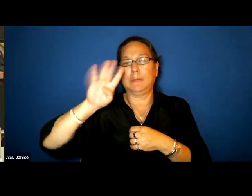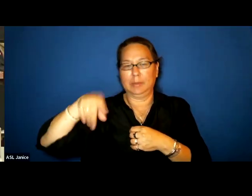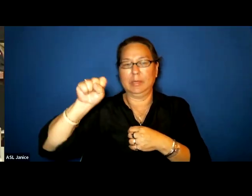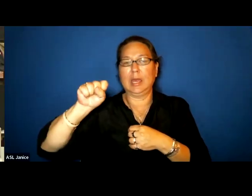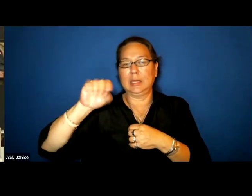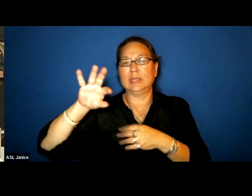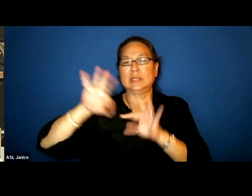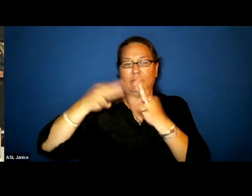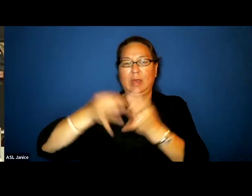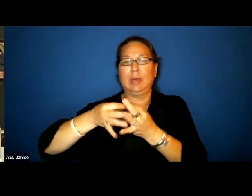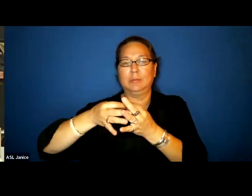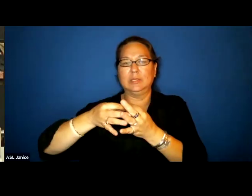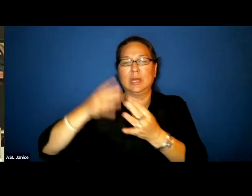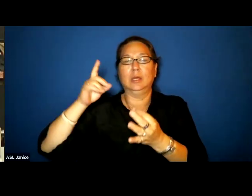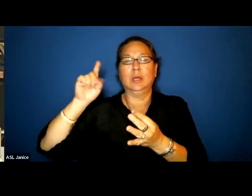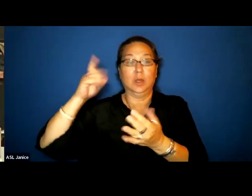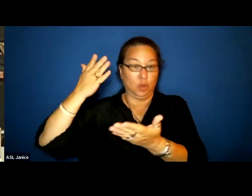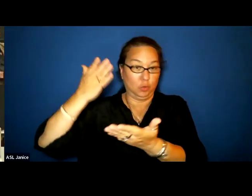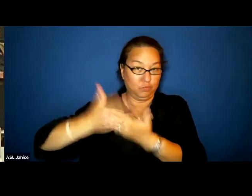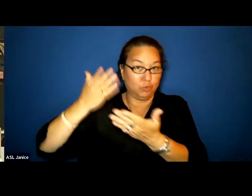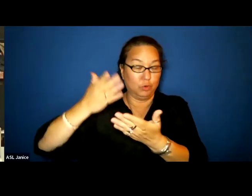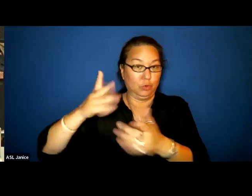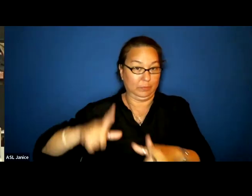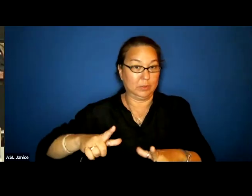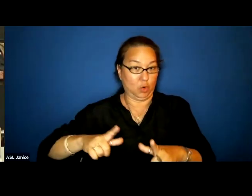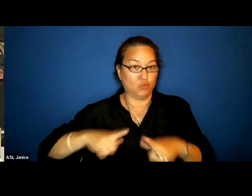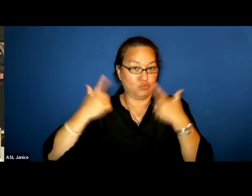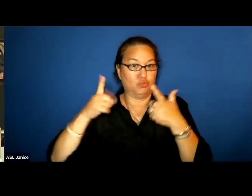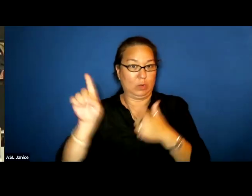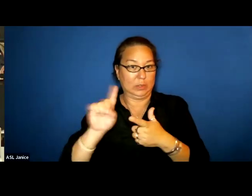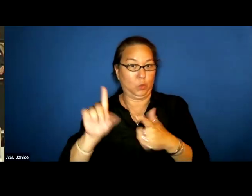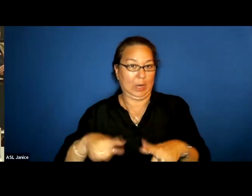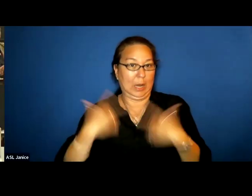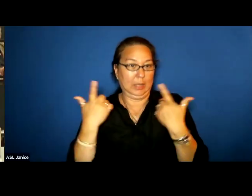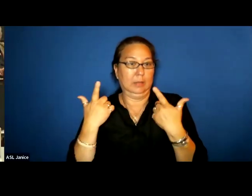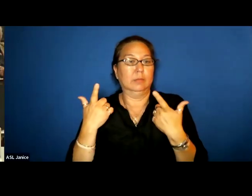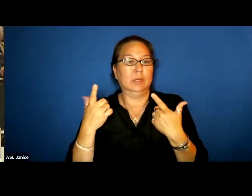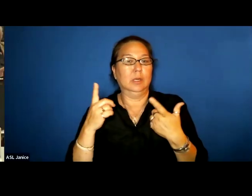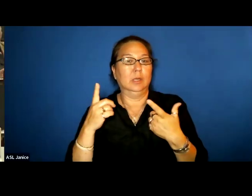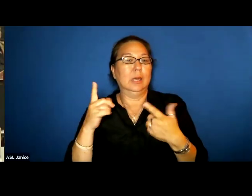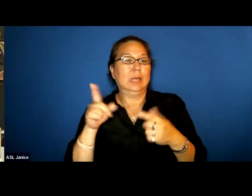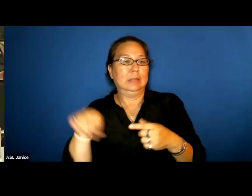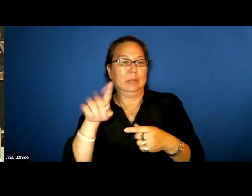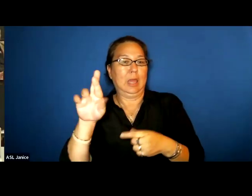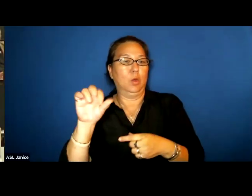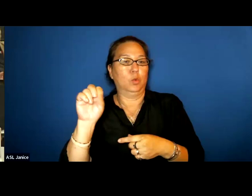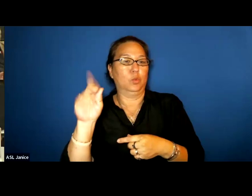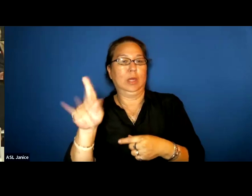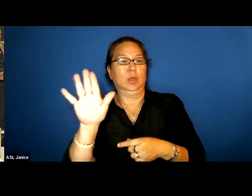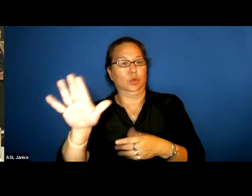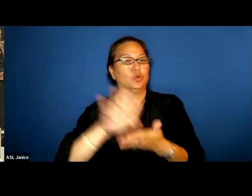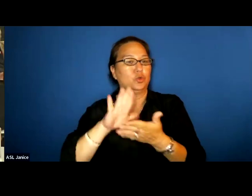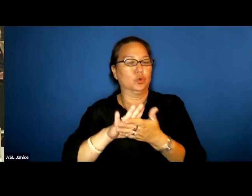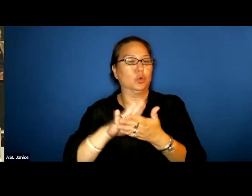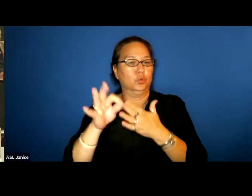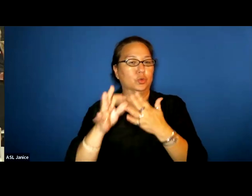to say which schools they would like to be considered for. Students currently enrolled in BPS do not have to prove residency because they're